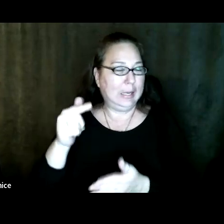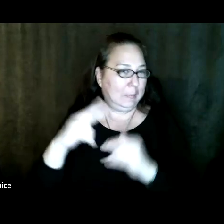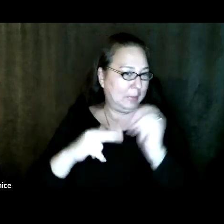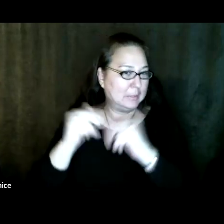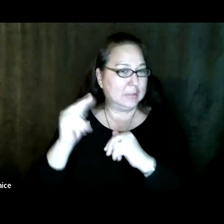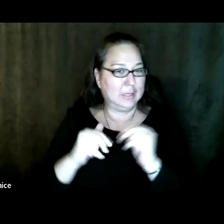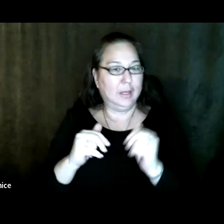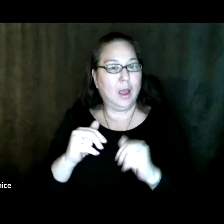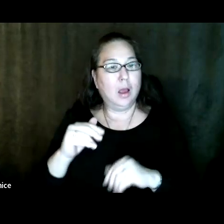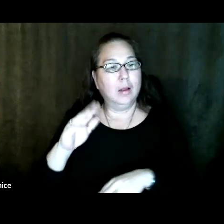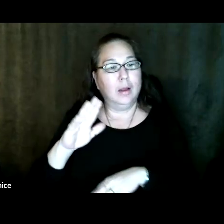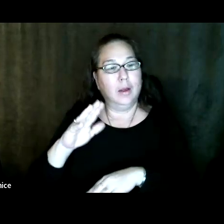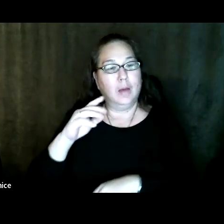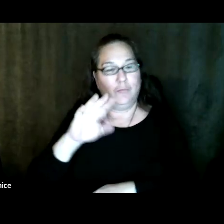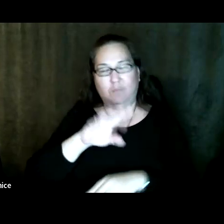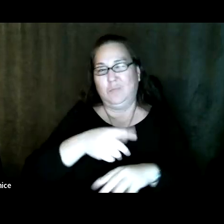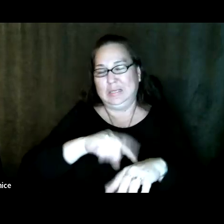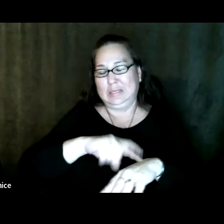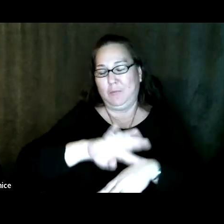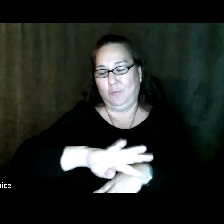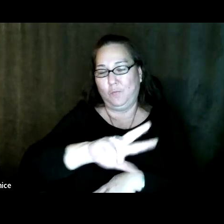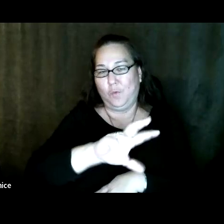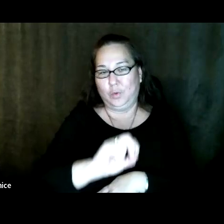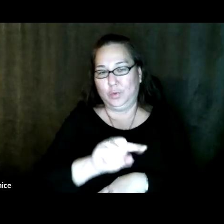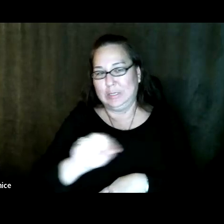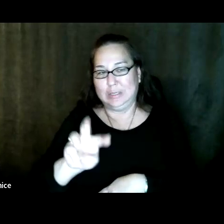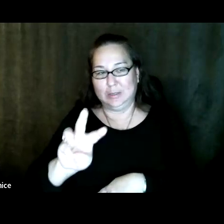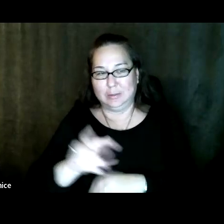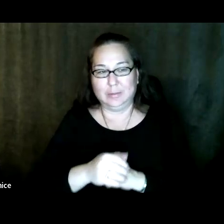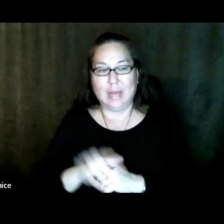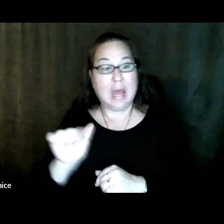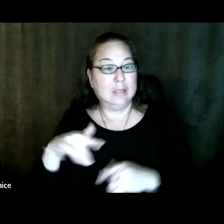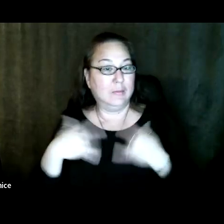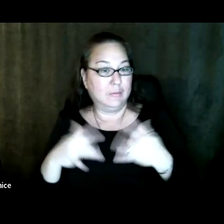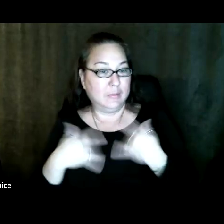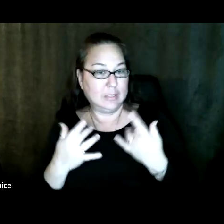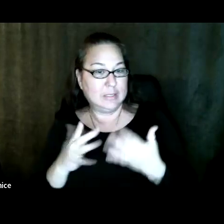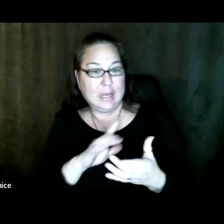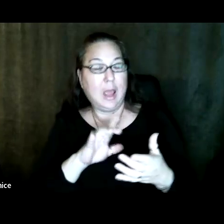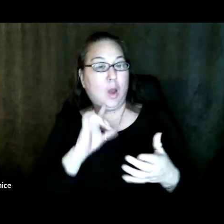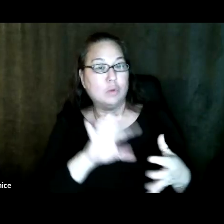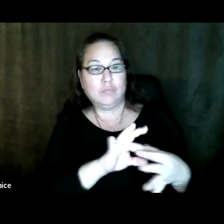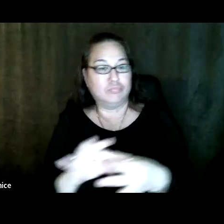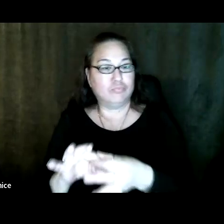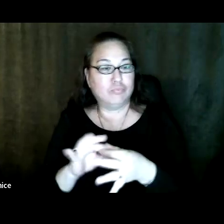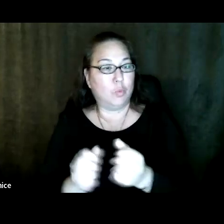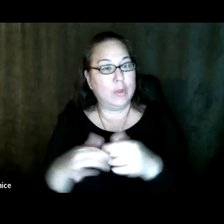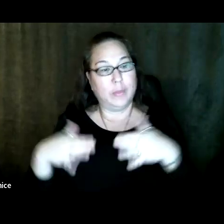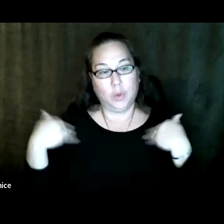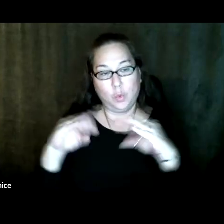collaboration with youth organizations across Boston, the Mayor's Youth Council, and the Boston Student Advisory Council, or